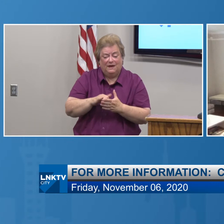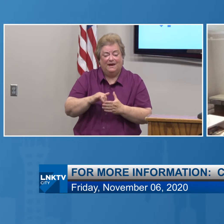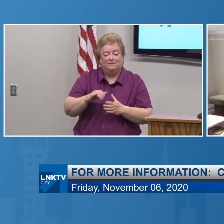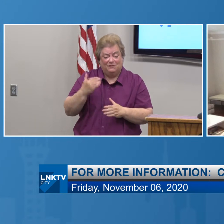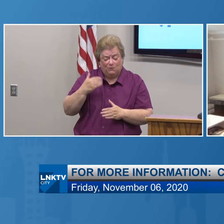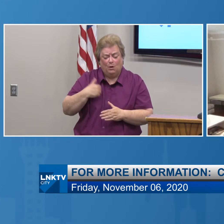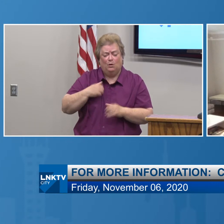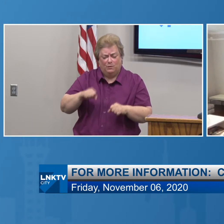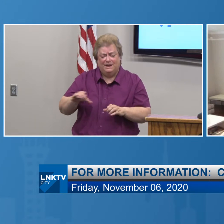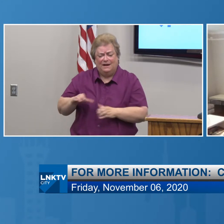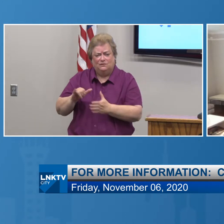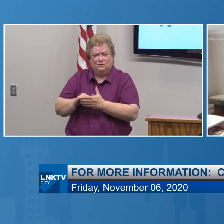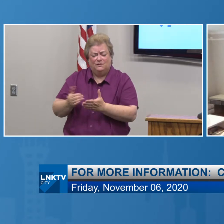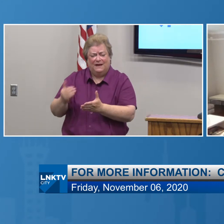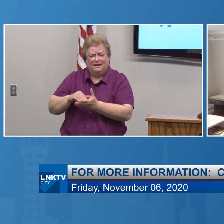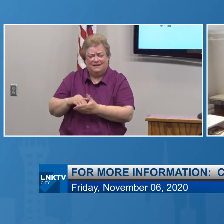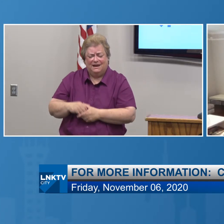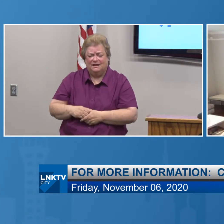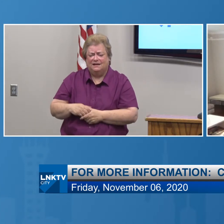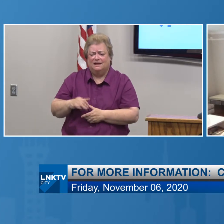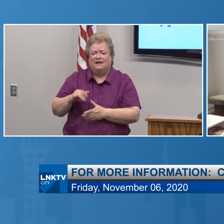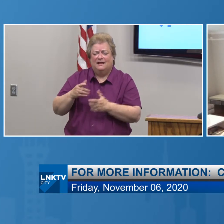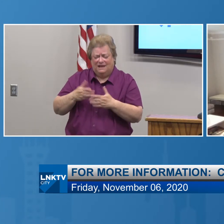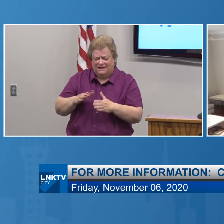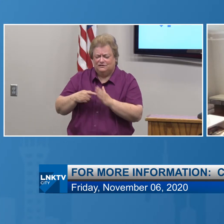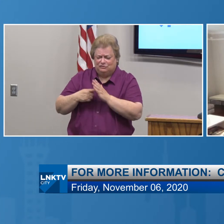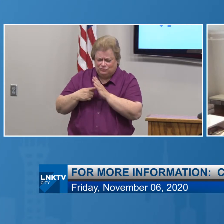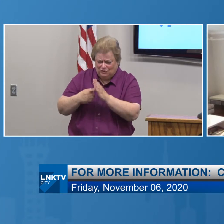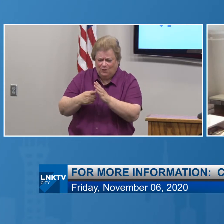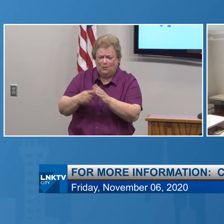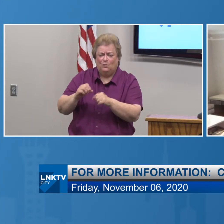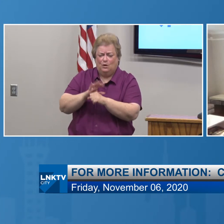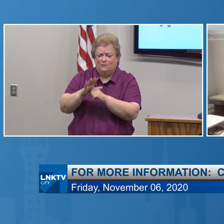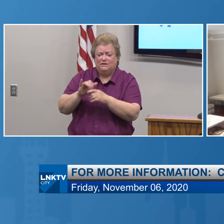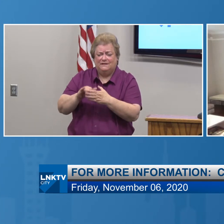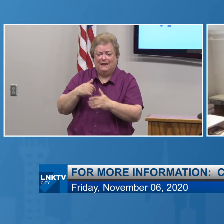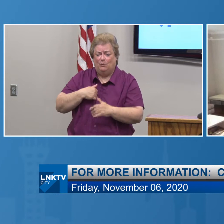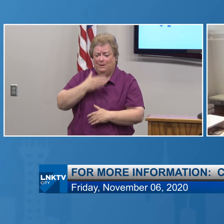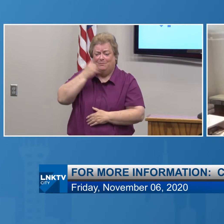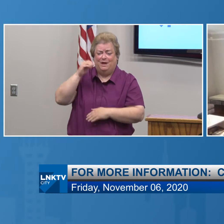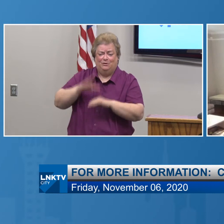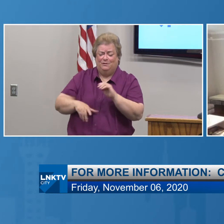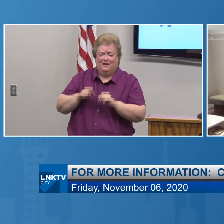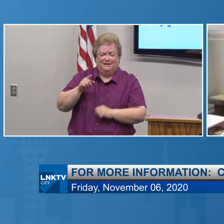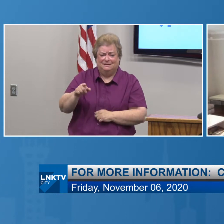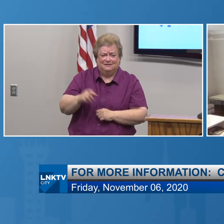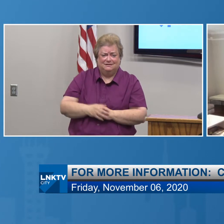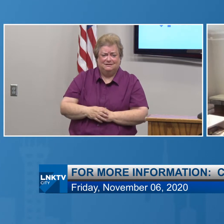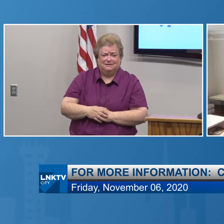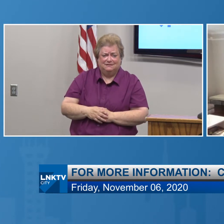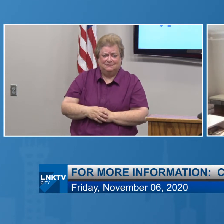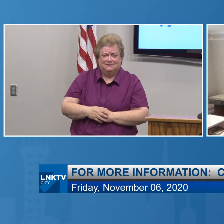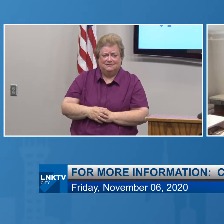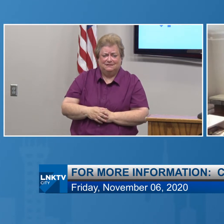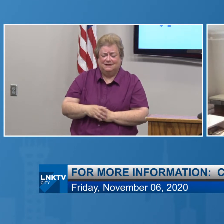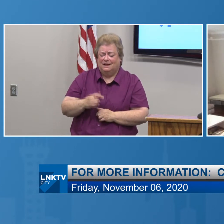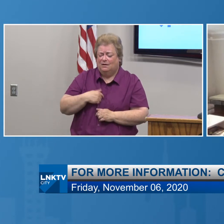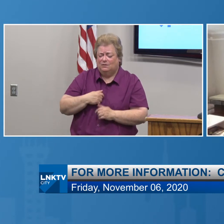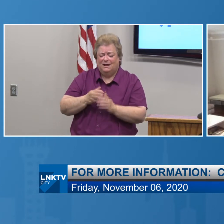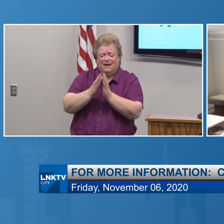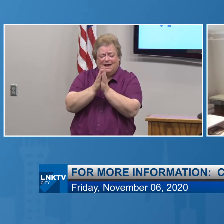next 3 weeks. Let's show this virus that we are greater than it is. It is a plea to everyone in